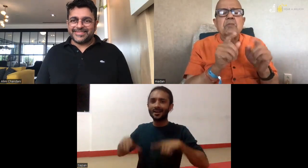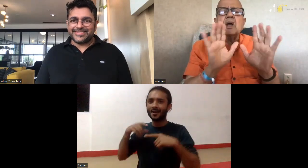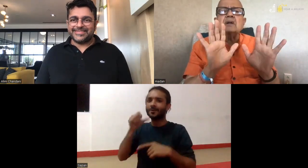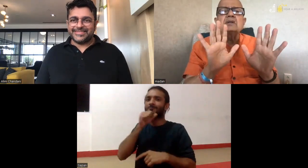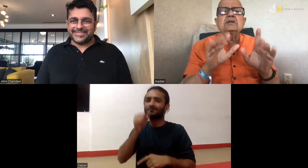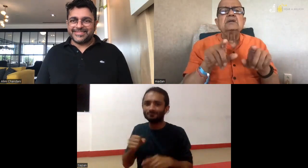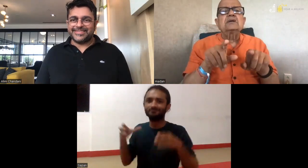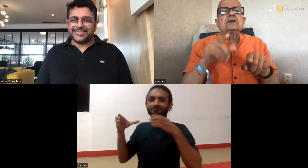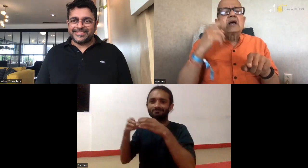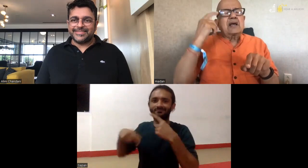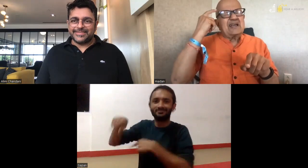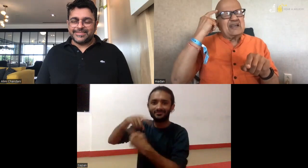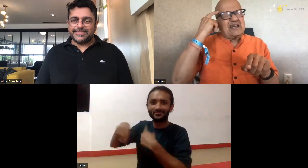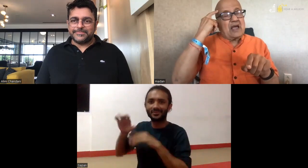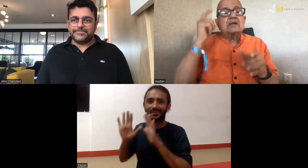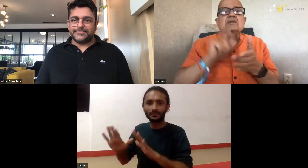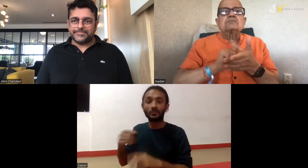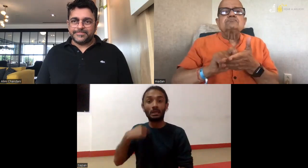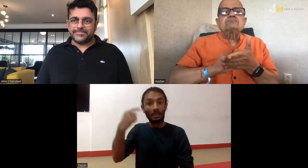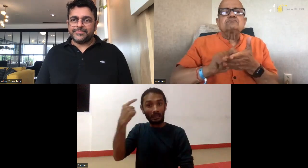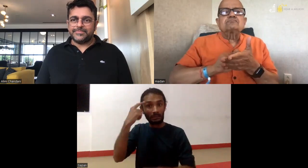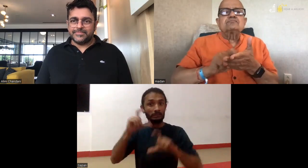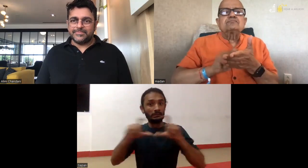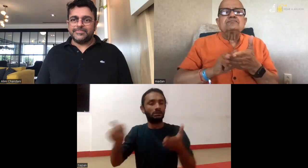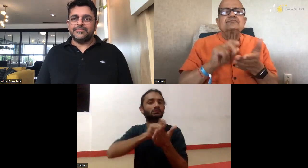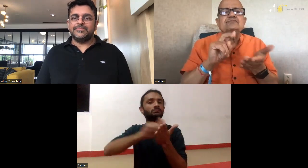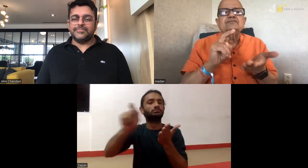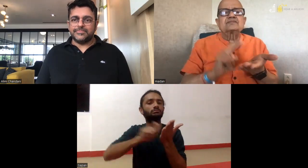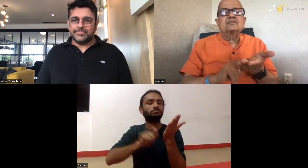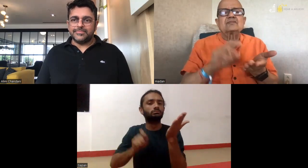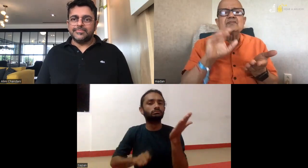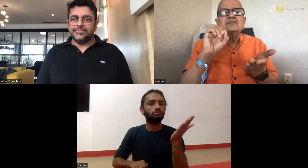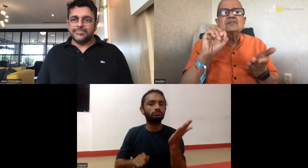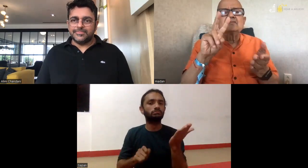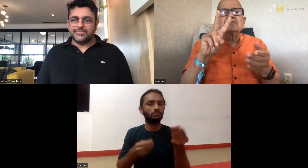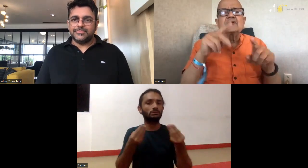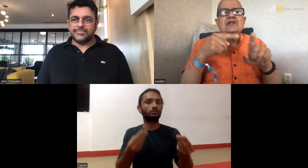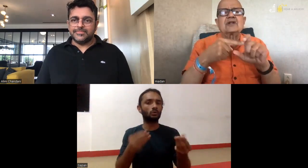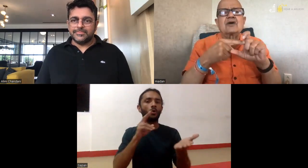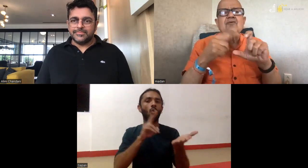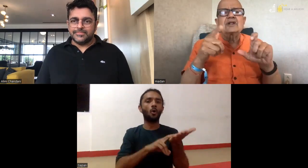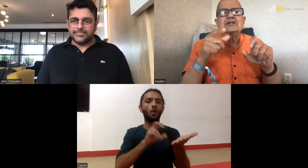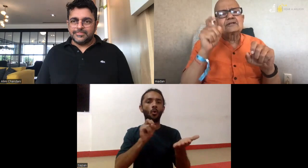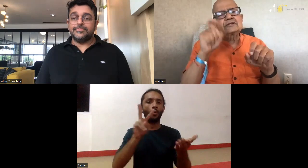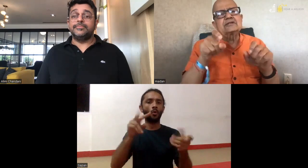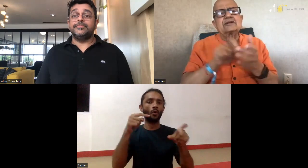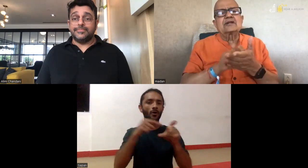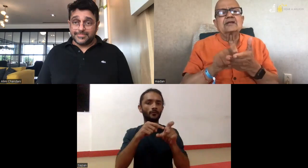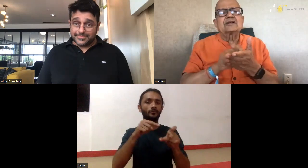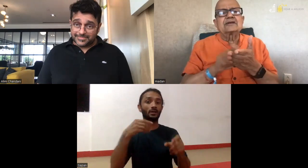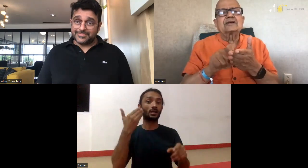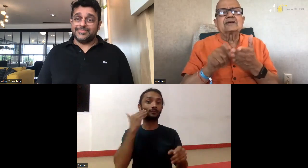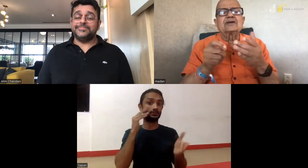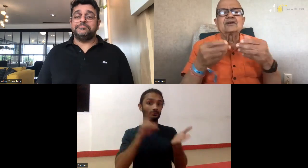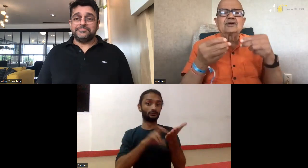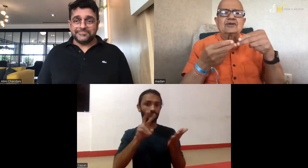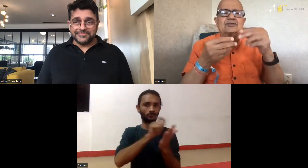So we can still think, and we can figure out